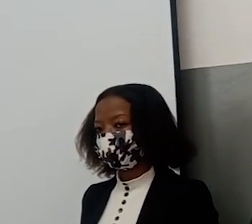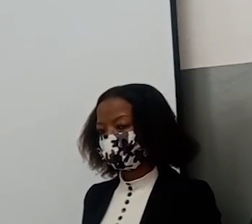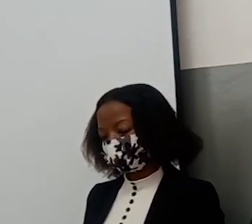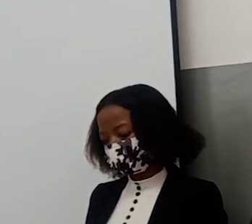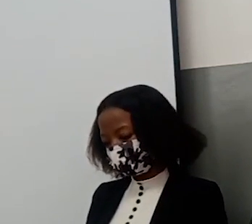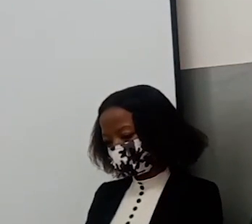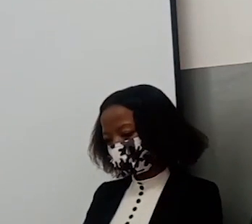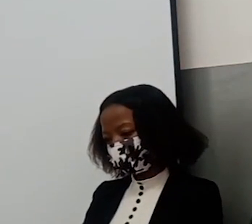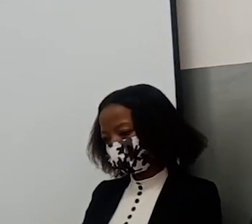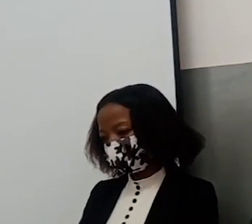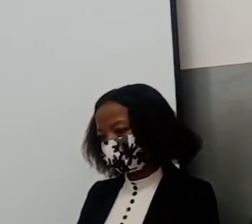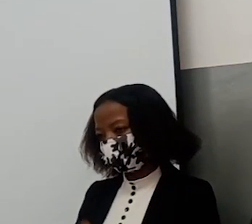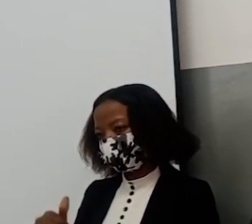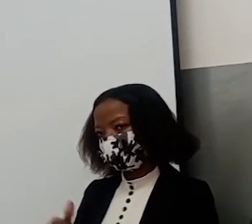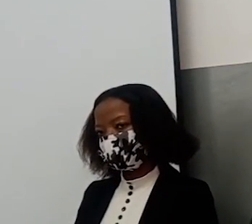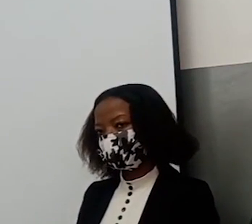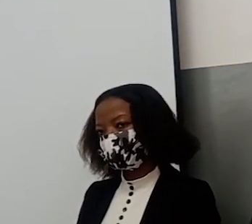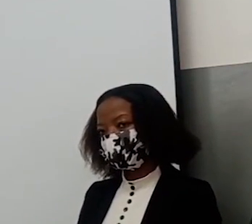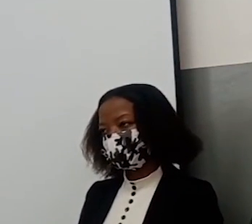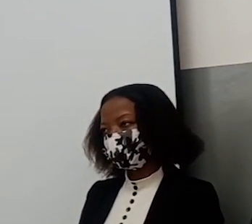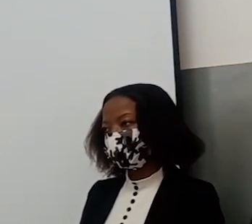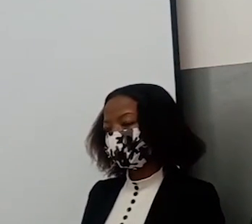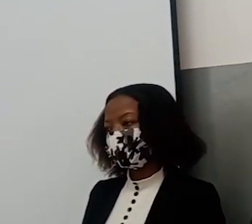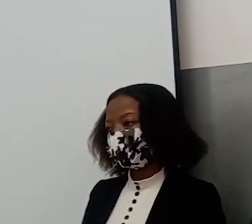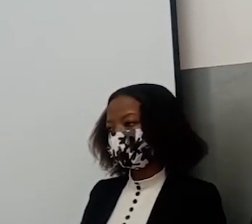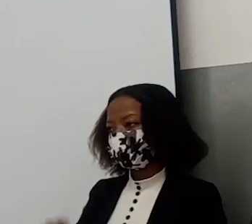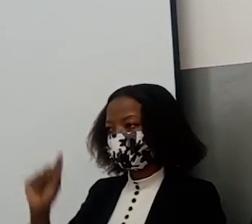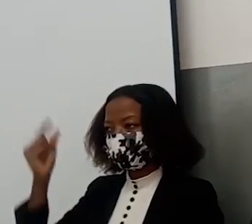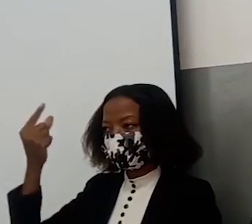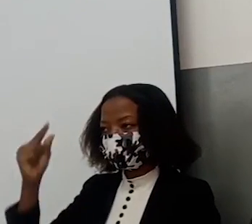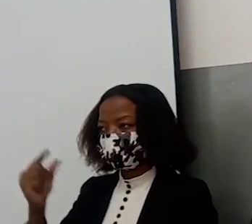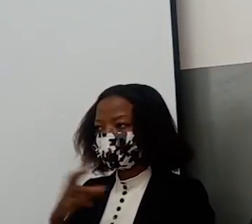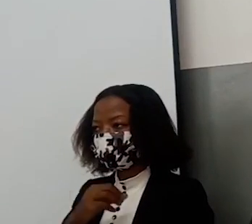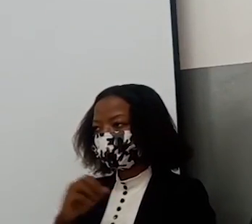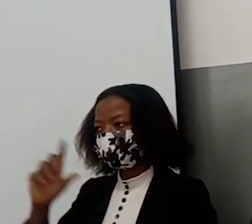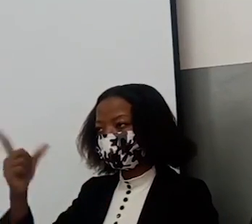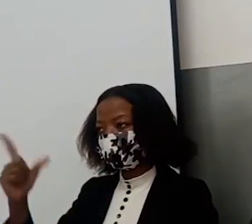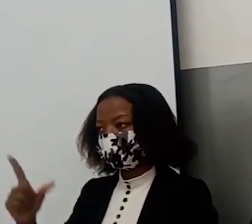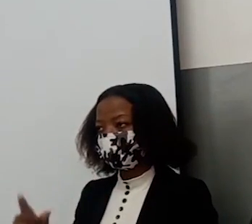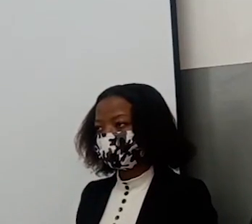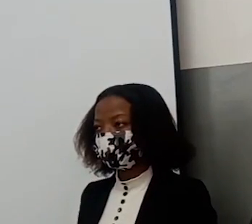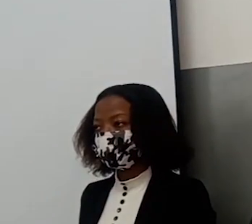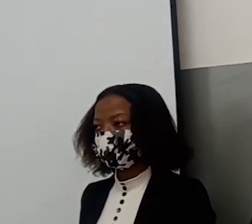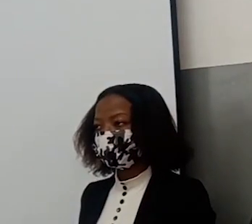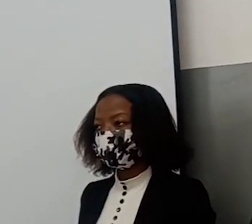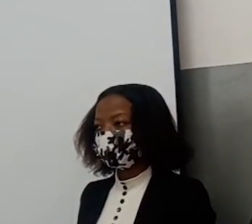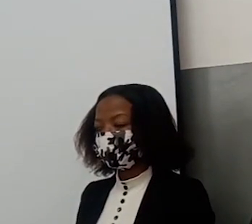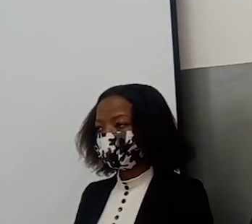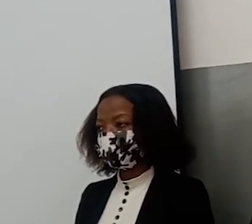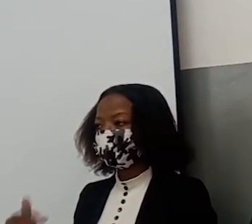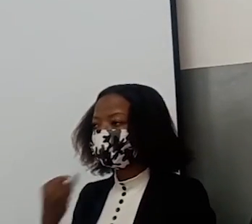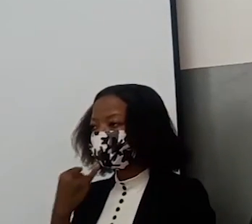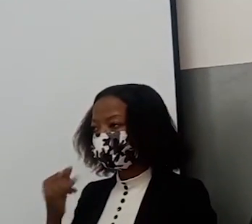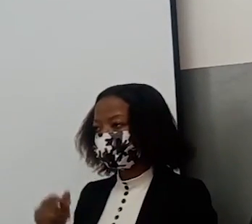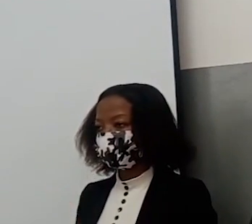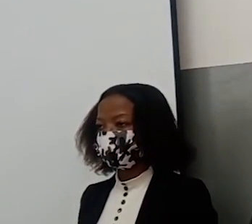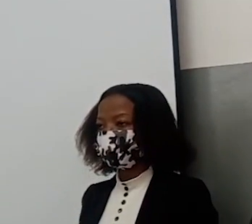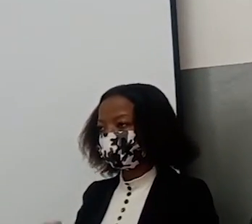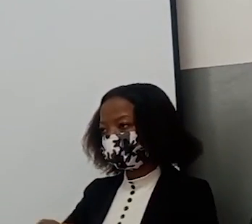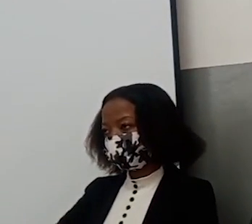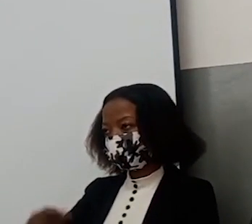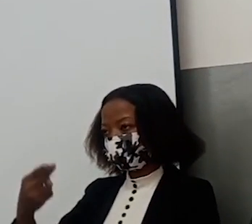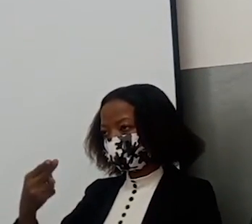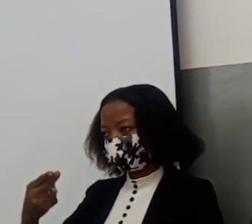COVID-19 cases in Liberia and Sierra Leone. And there is a slight